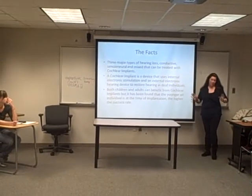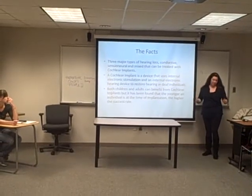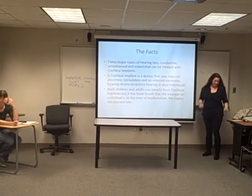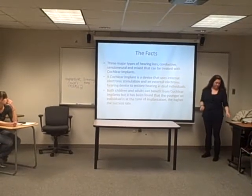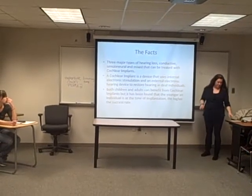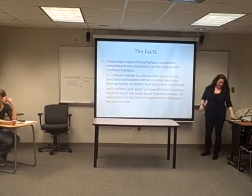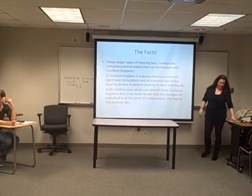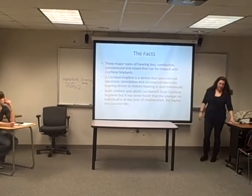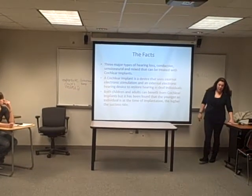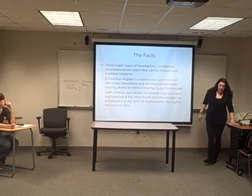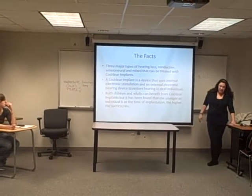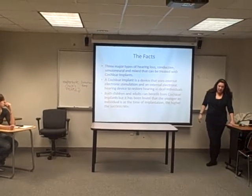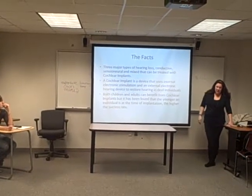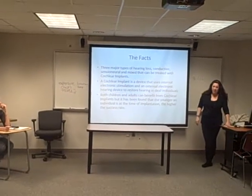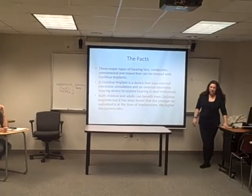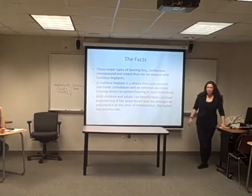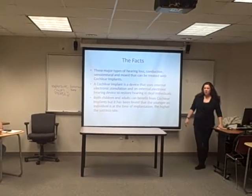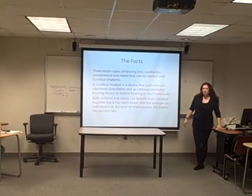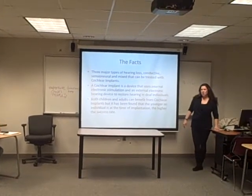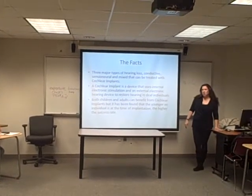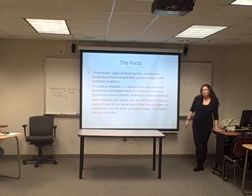screaming just all the time.